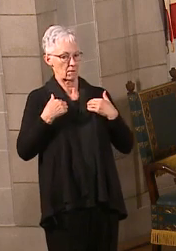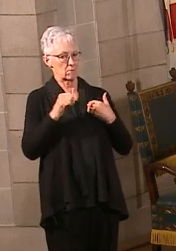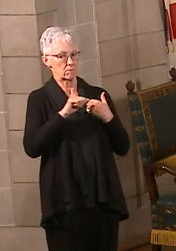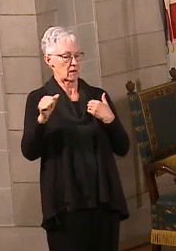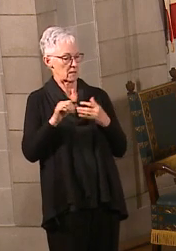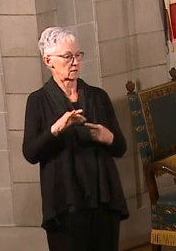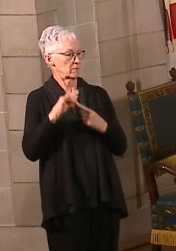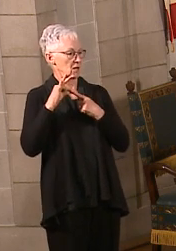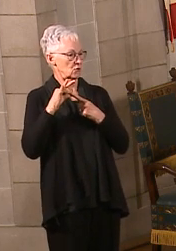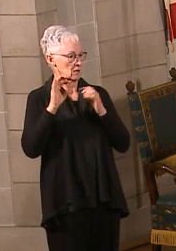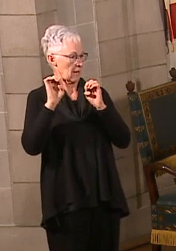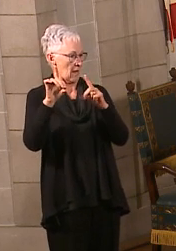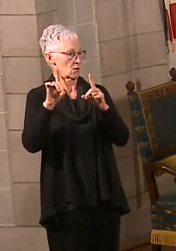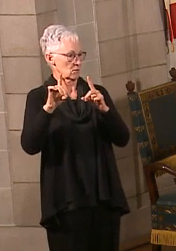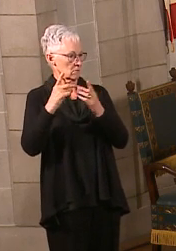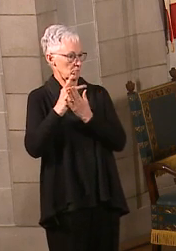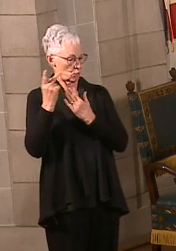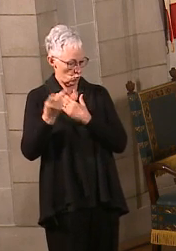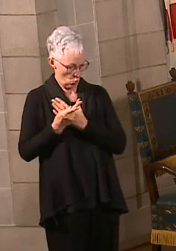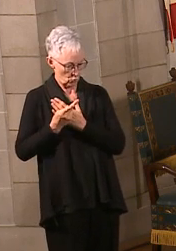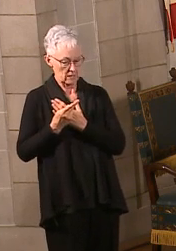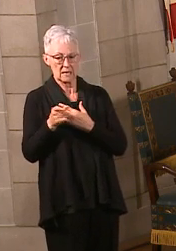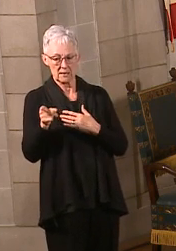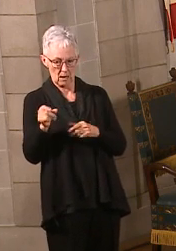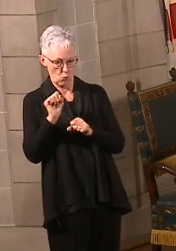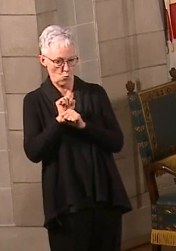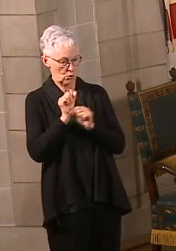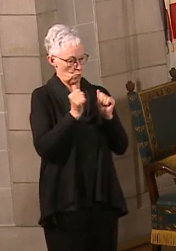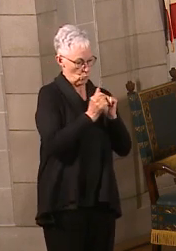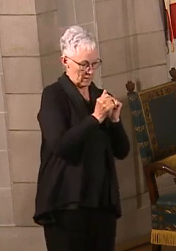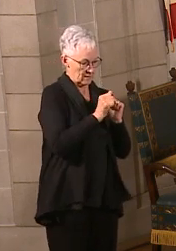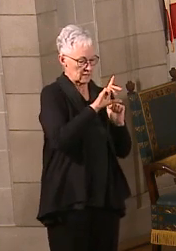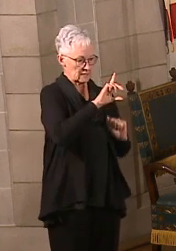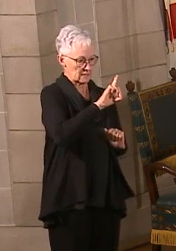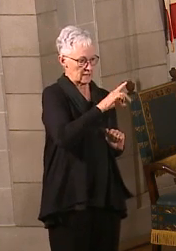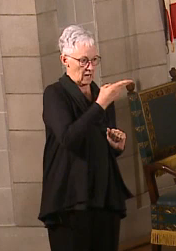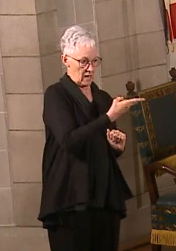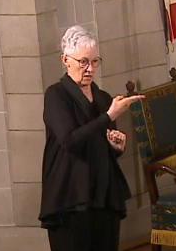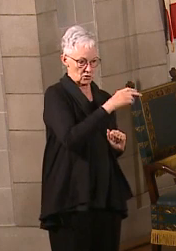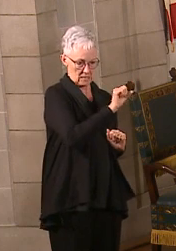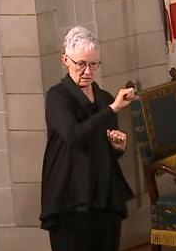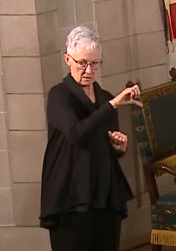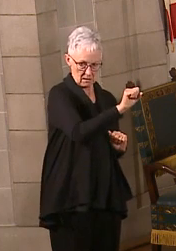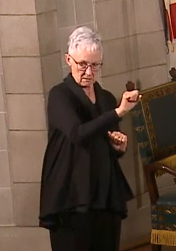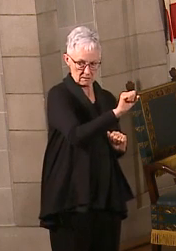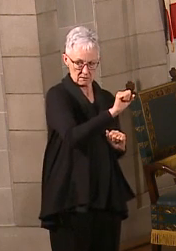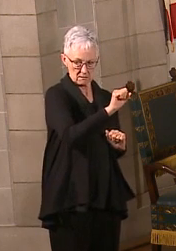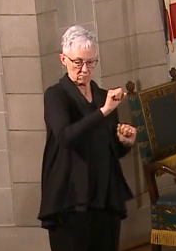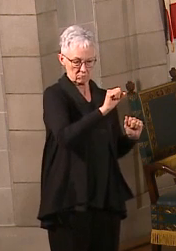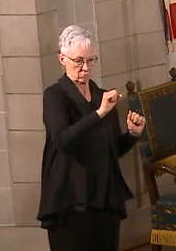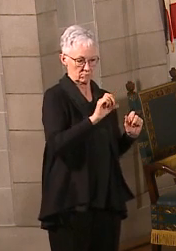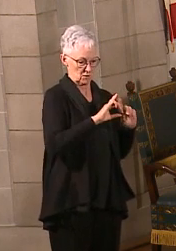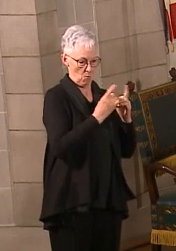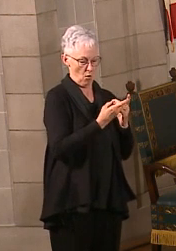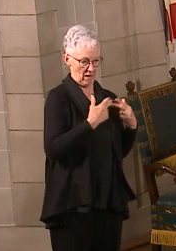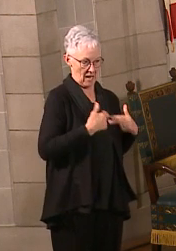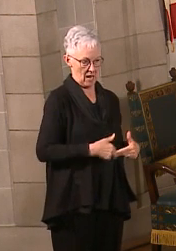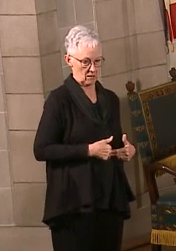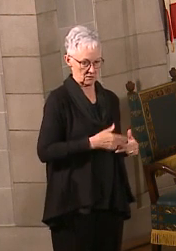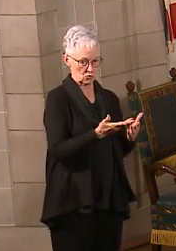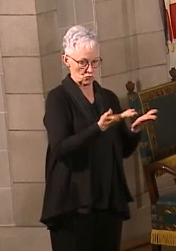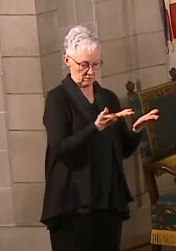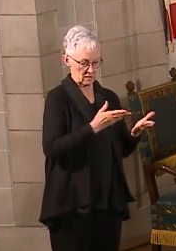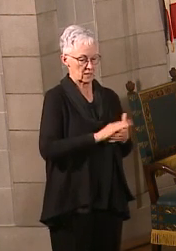Program. And that ICAP program, working together with DHHS, is one of the things we do to be able to, for example, do an infection control